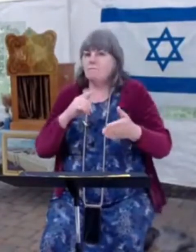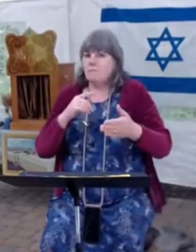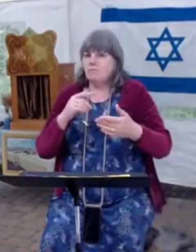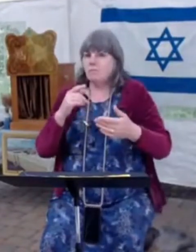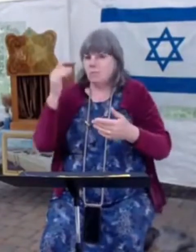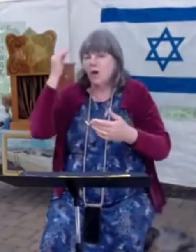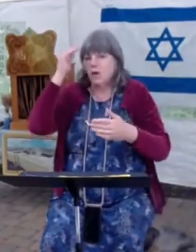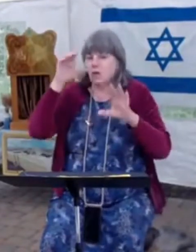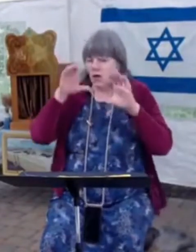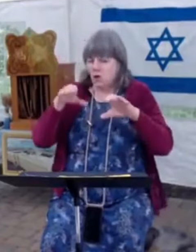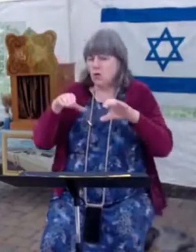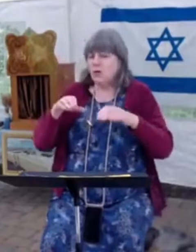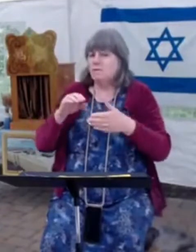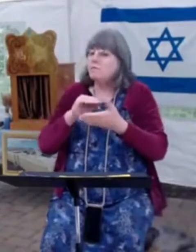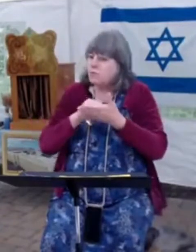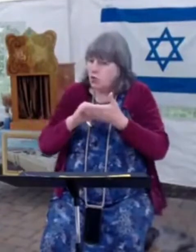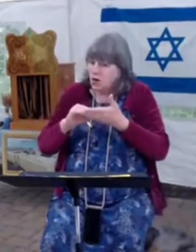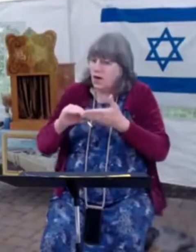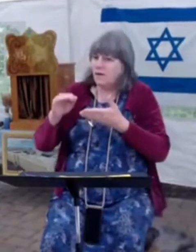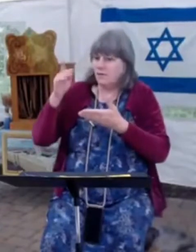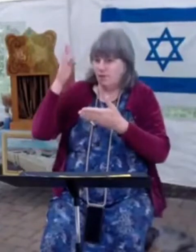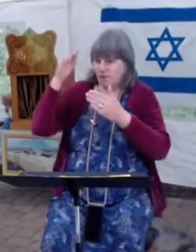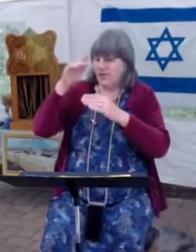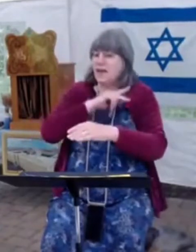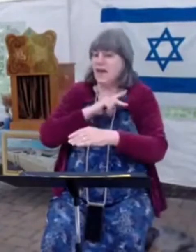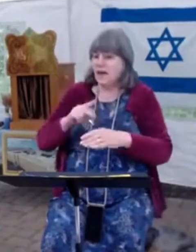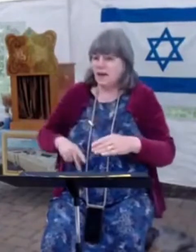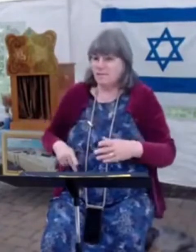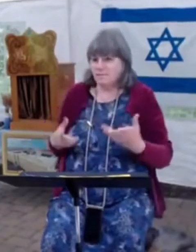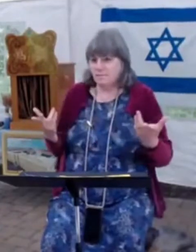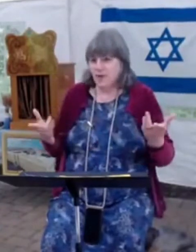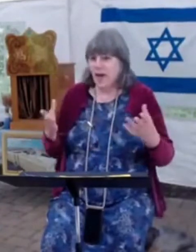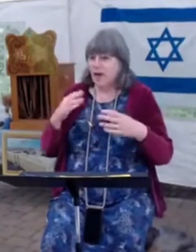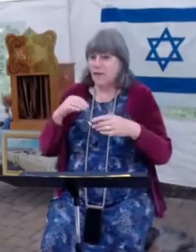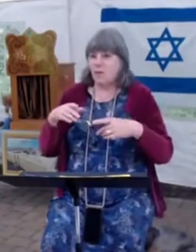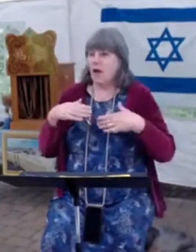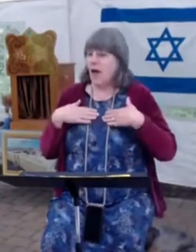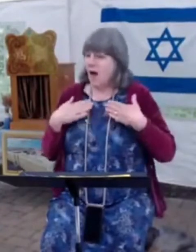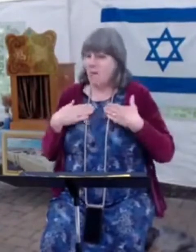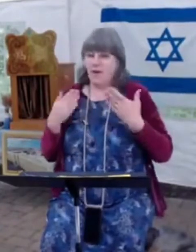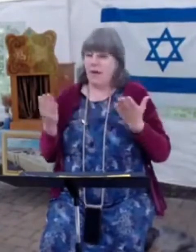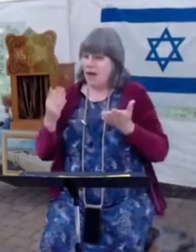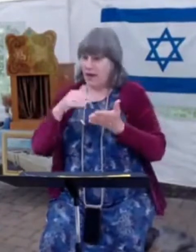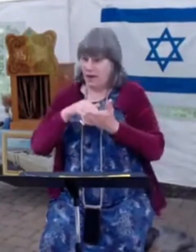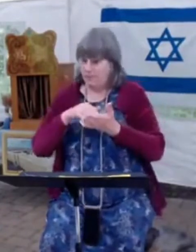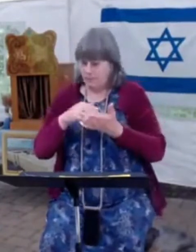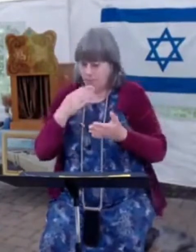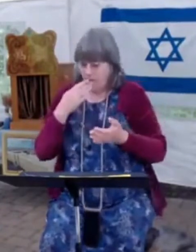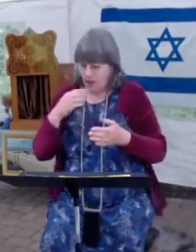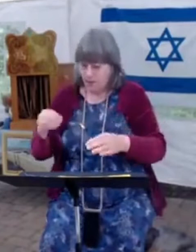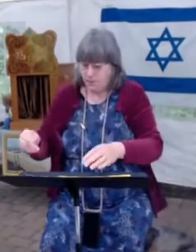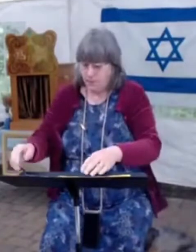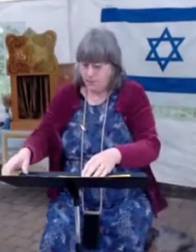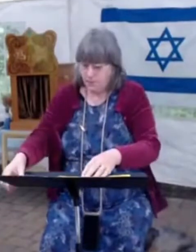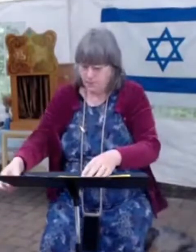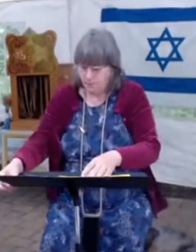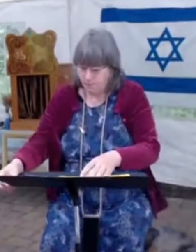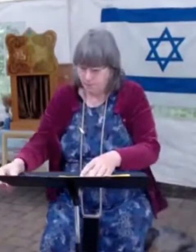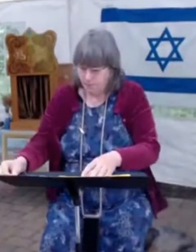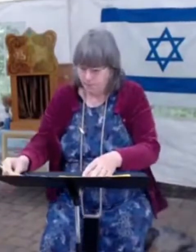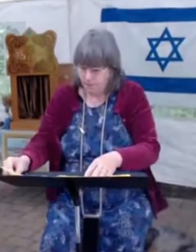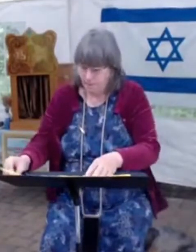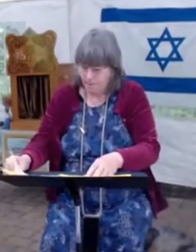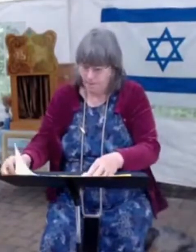salvation of Hashem. So this idea of the good news is tied to the idea of salvation from certain death, return to happiness and